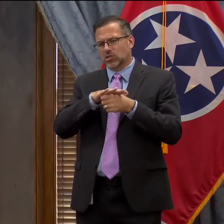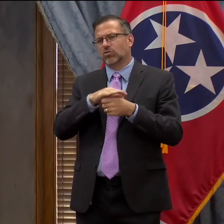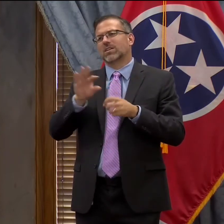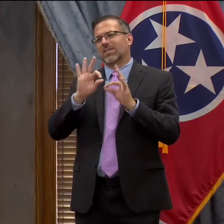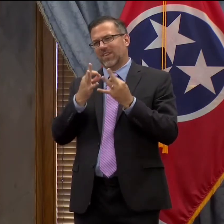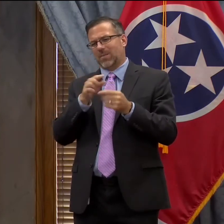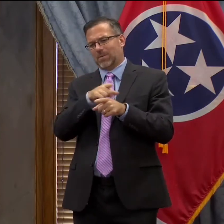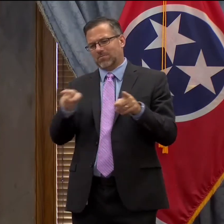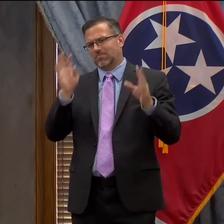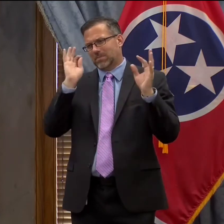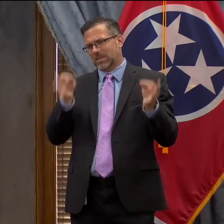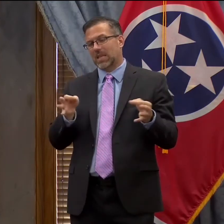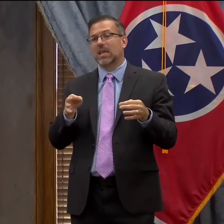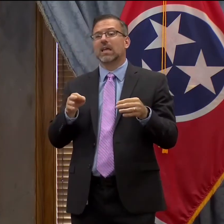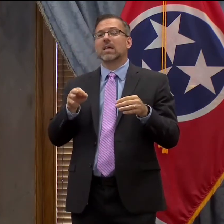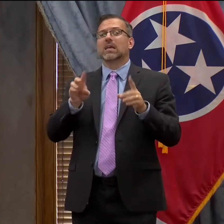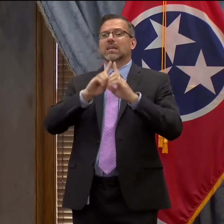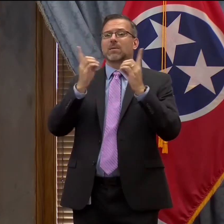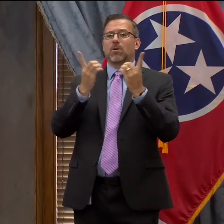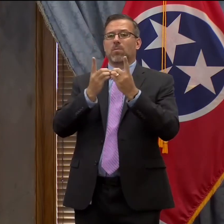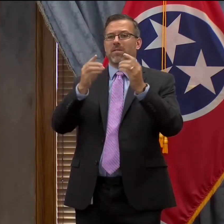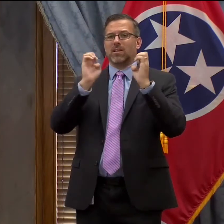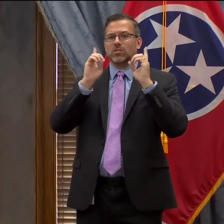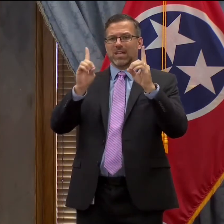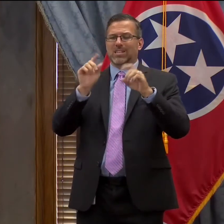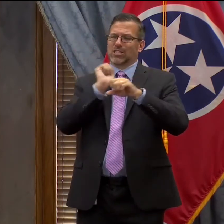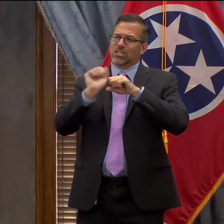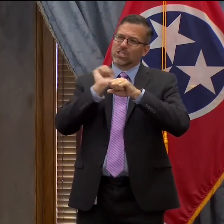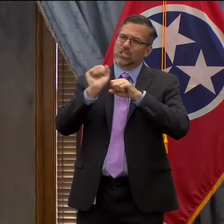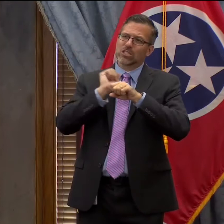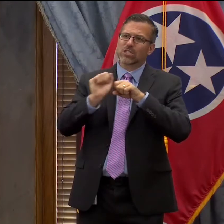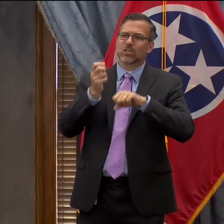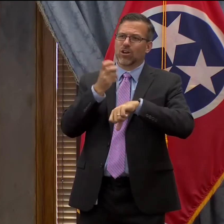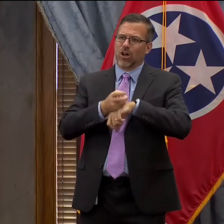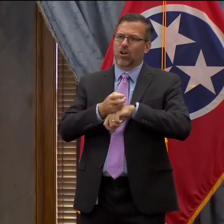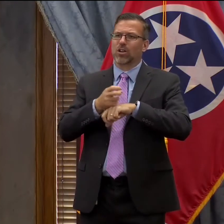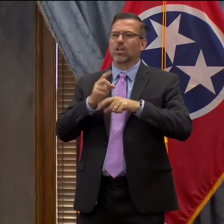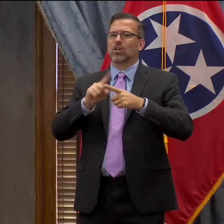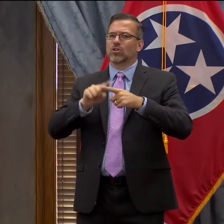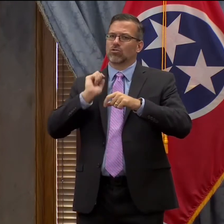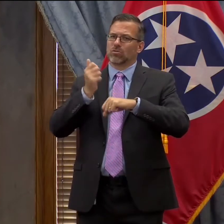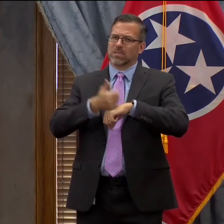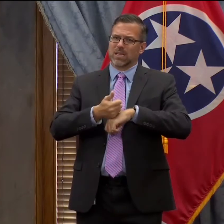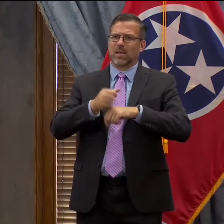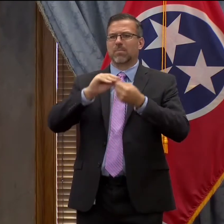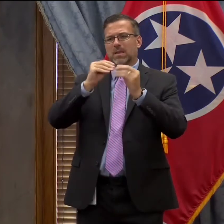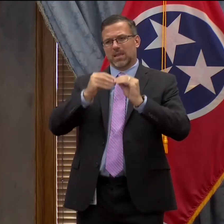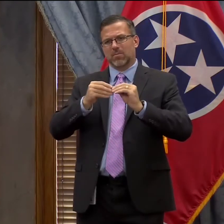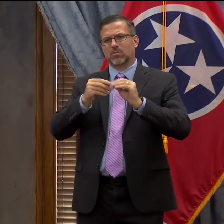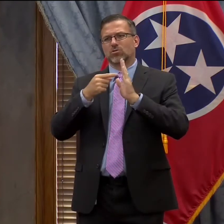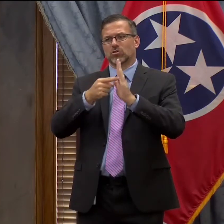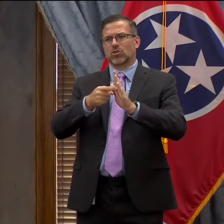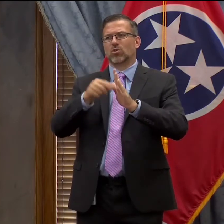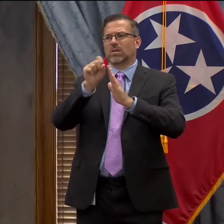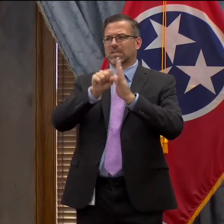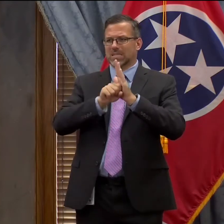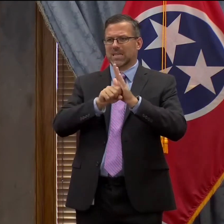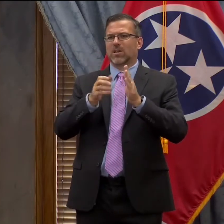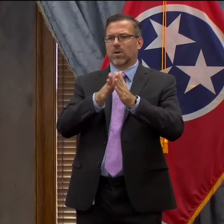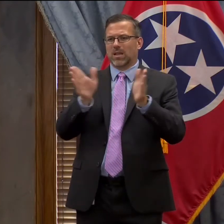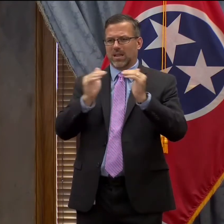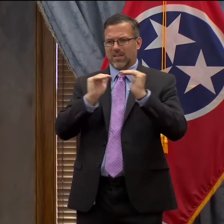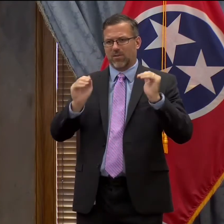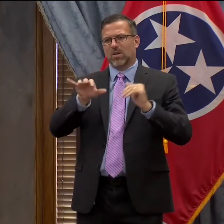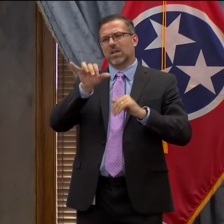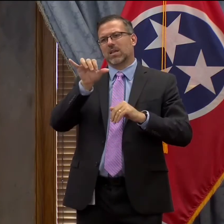The Department of Education and the state is working very hard to create opportunities and platforms to share that at a statewide level, and that continues to be